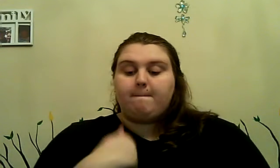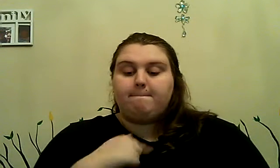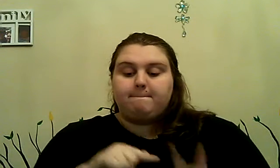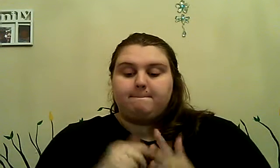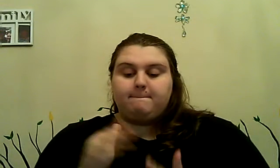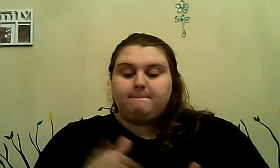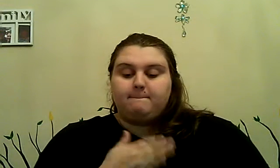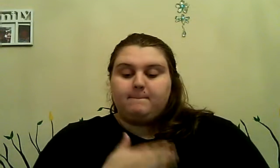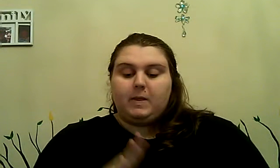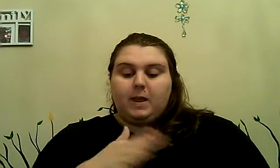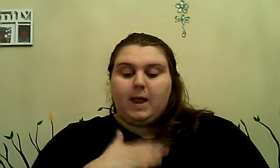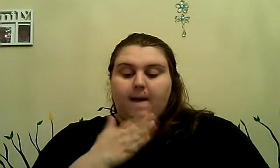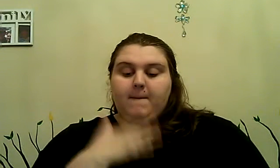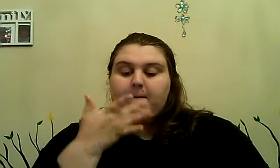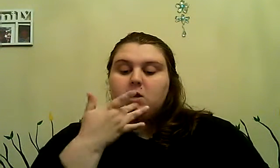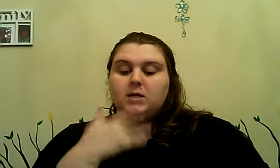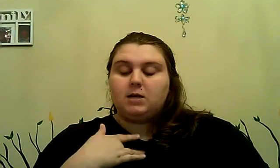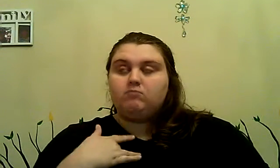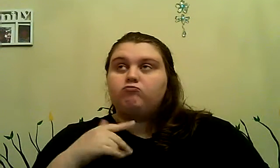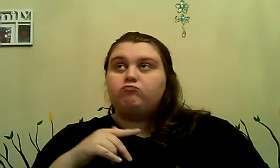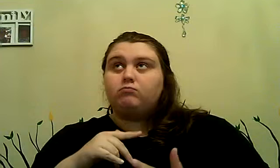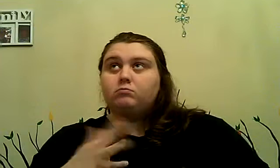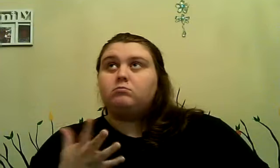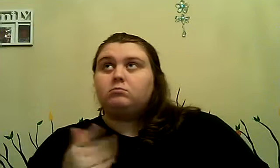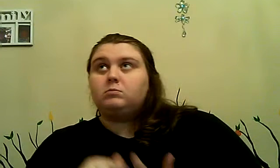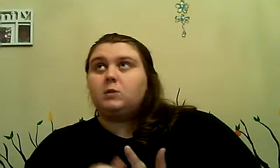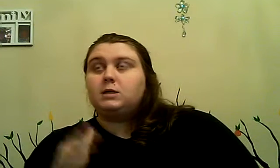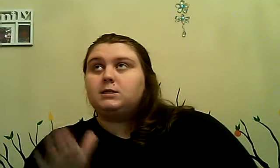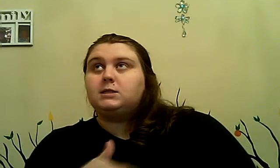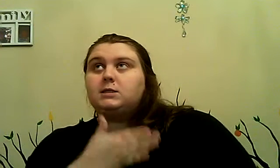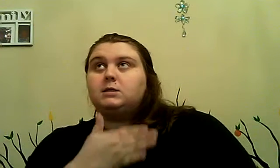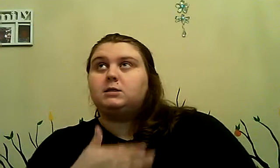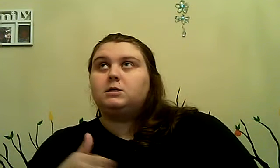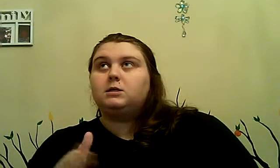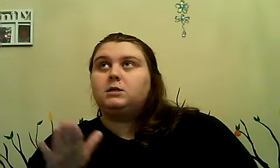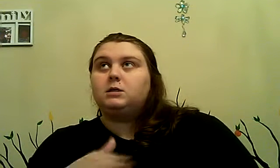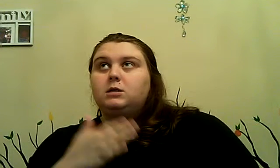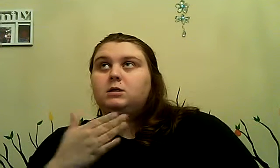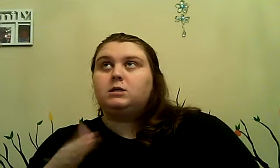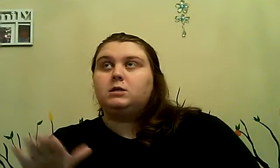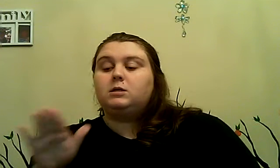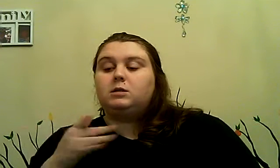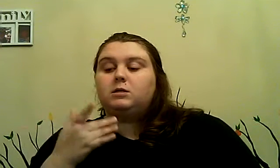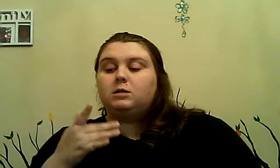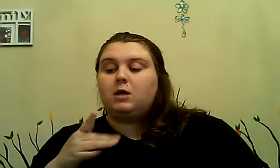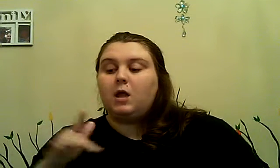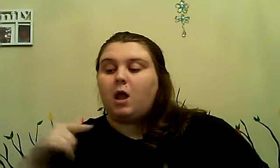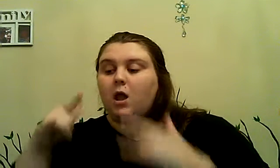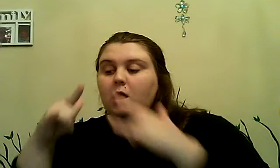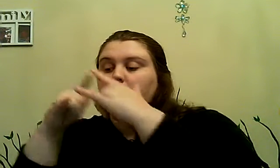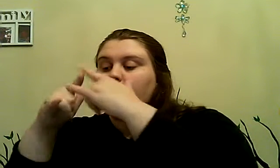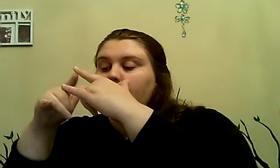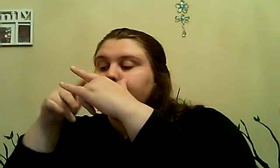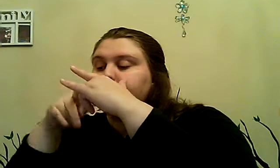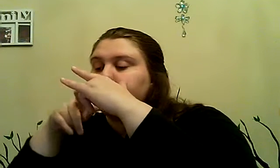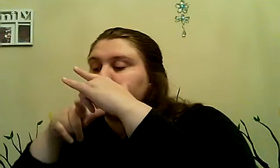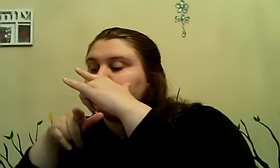as I cracked into Happy Birthday, I just started singing the same little birthday ditty as I walked over, and I got